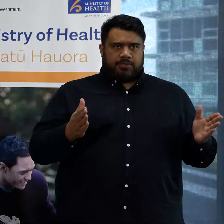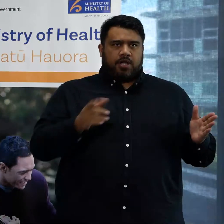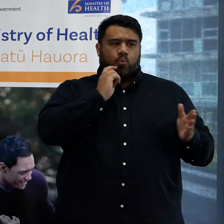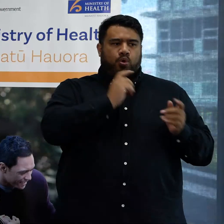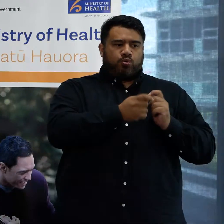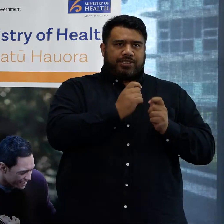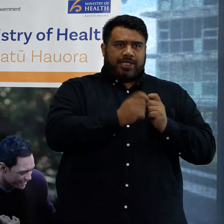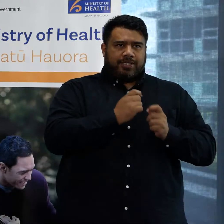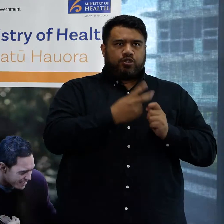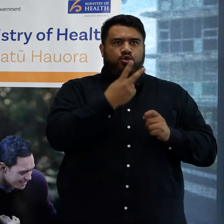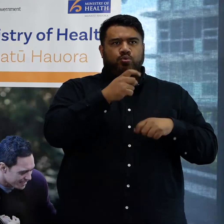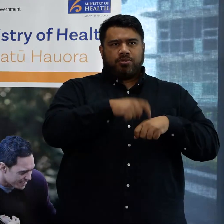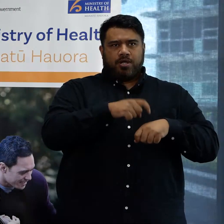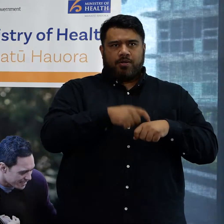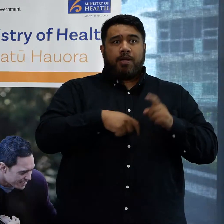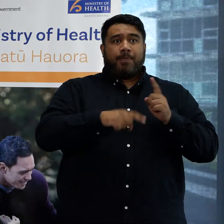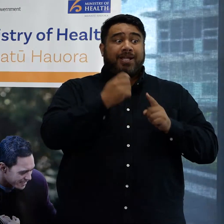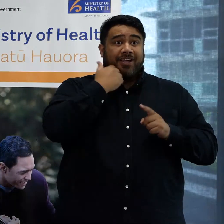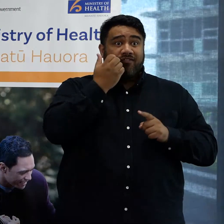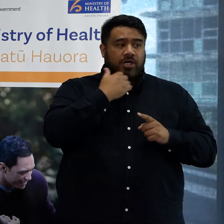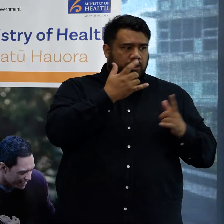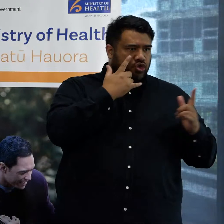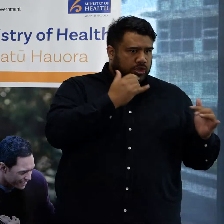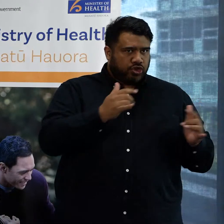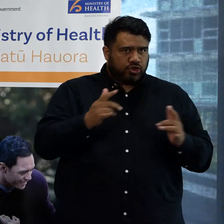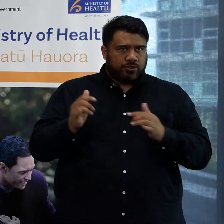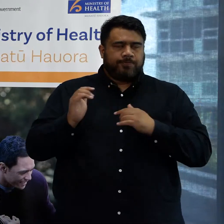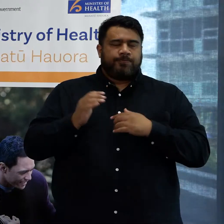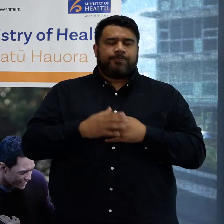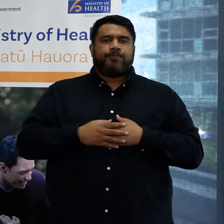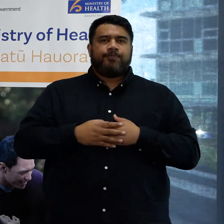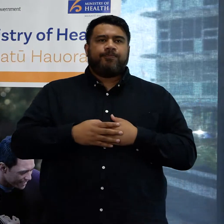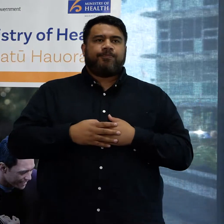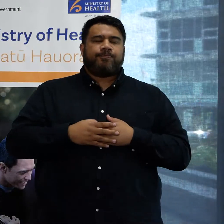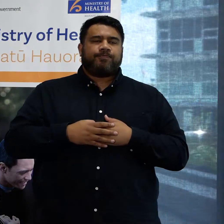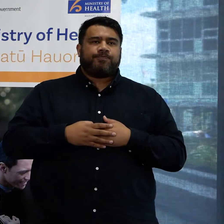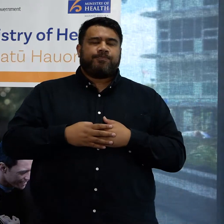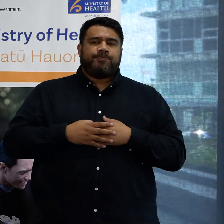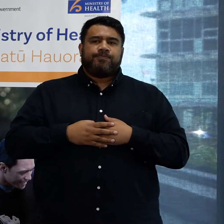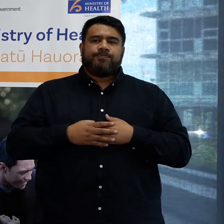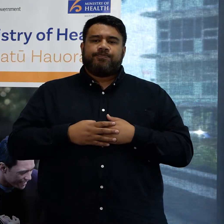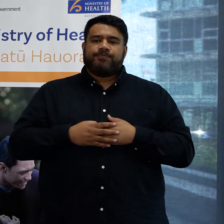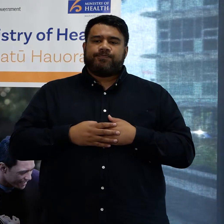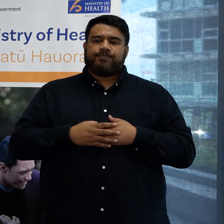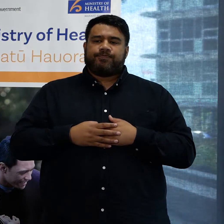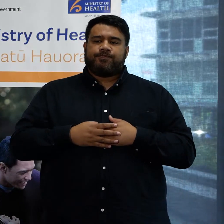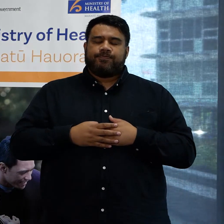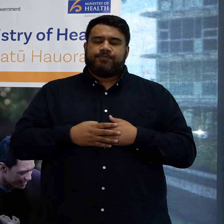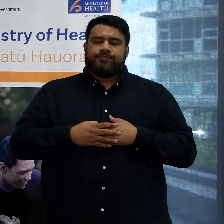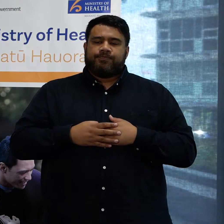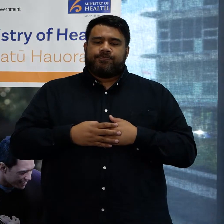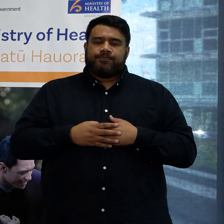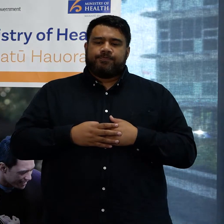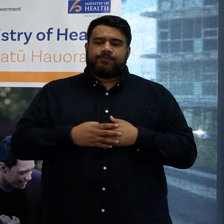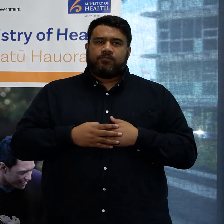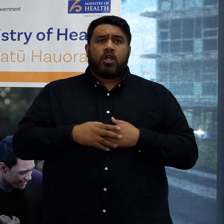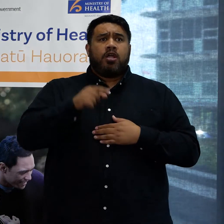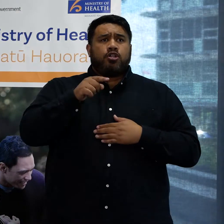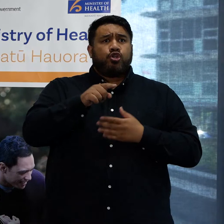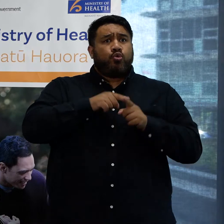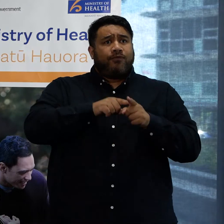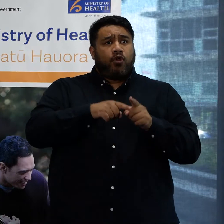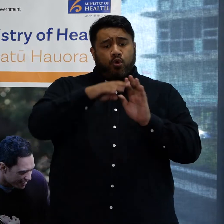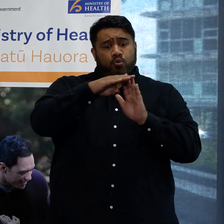daily health checks. But those additional precautions that we're targeting here, it will just help us